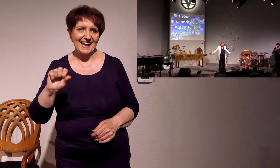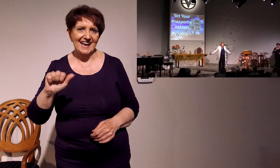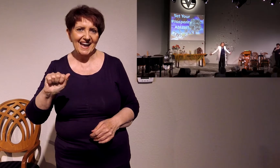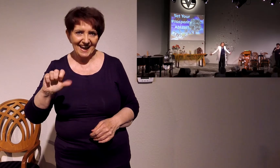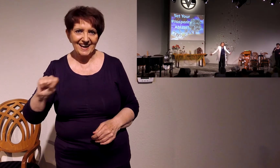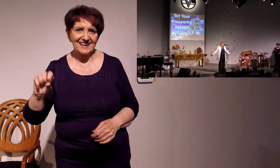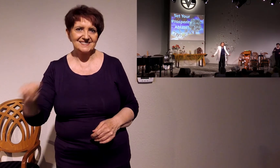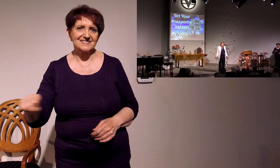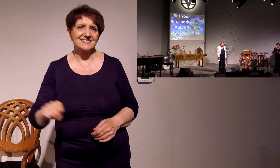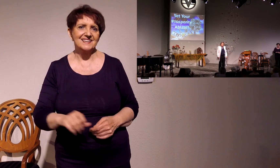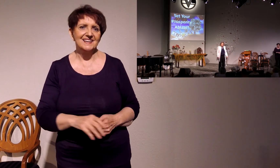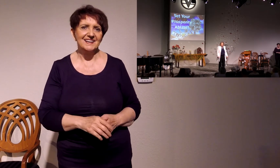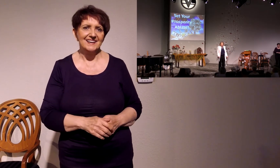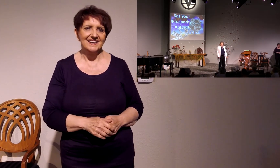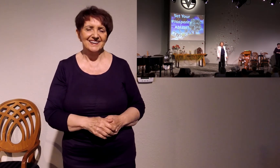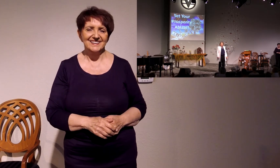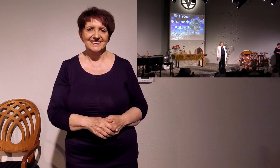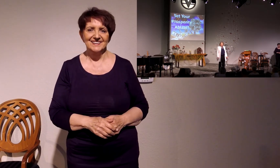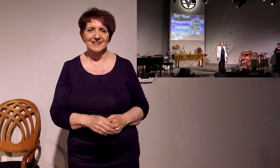money.